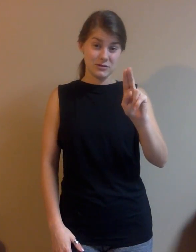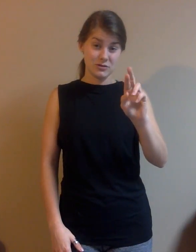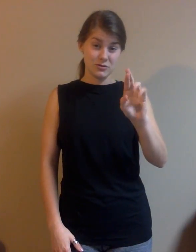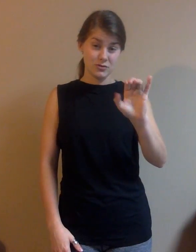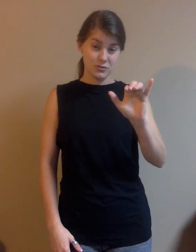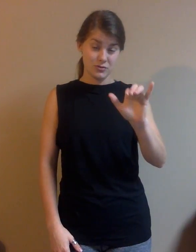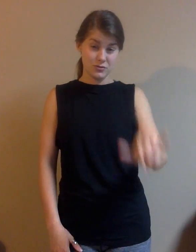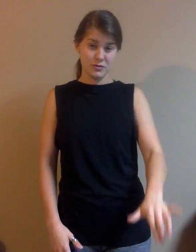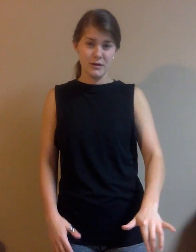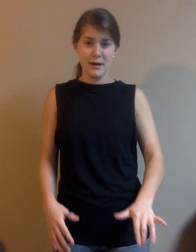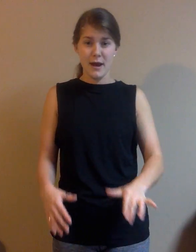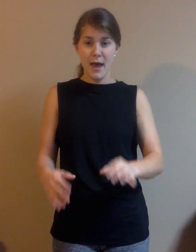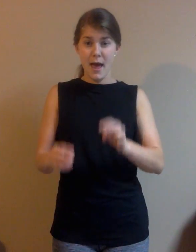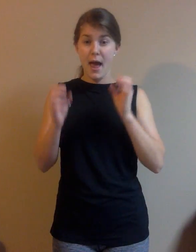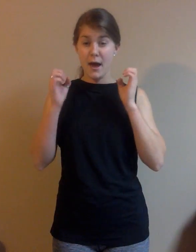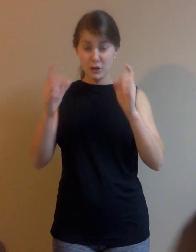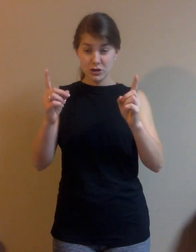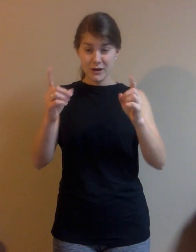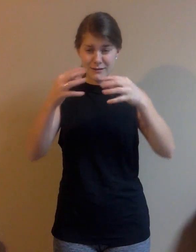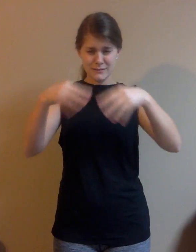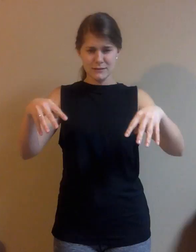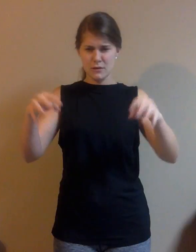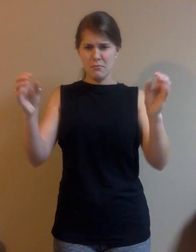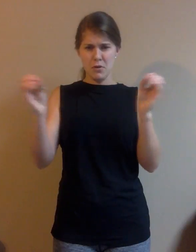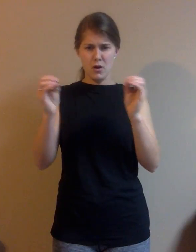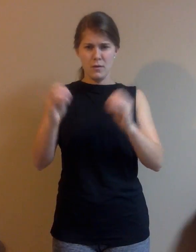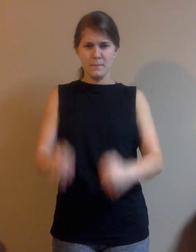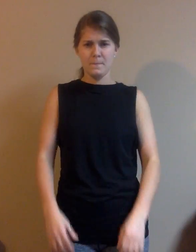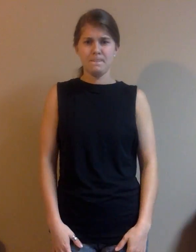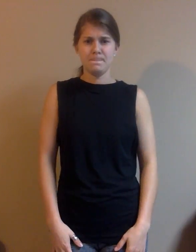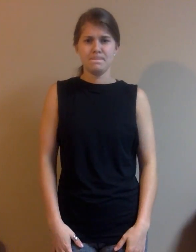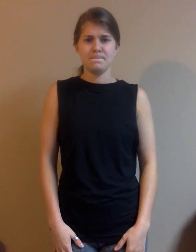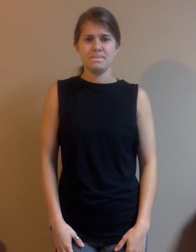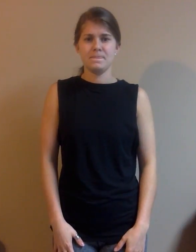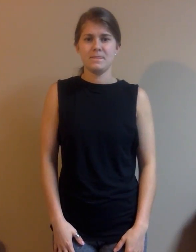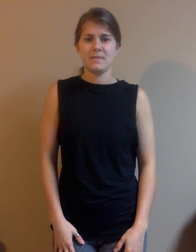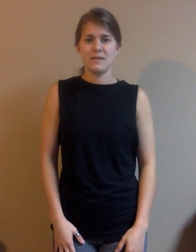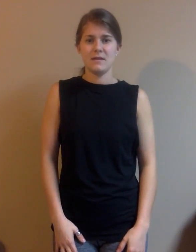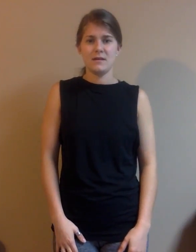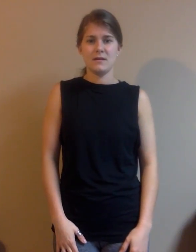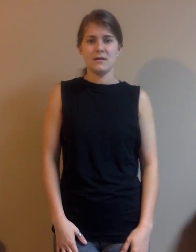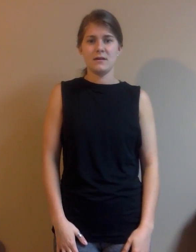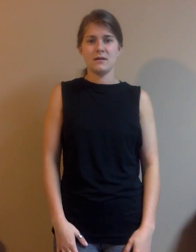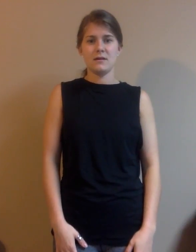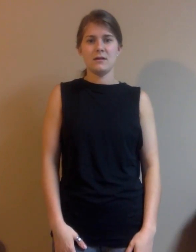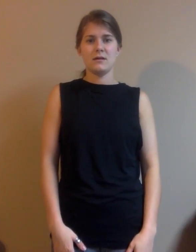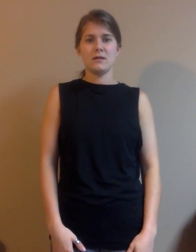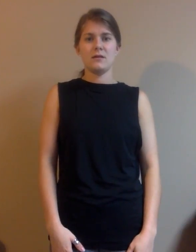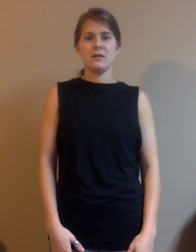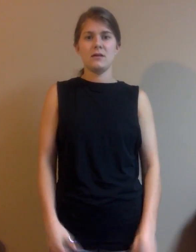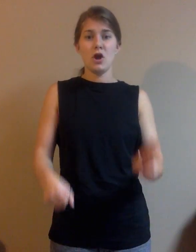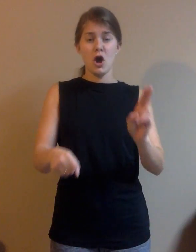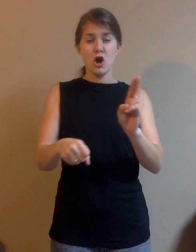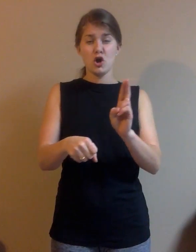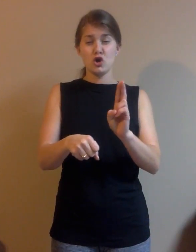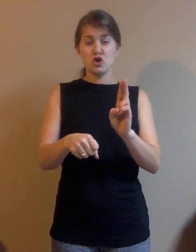two ideas. Number one, that the most useful subjects for work are at the top. So you were probably steered benignly away from things at school when you were a